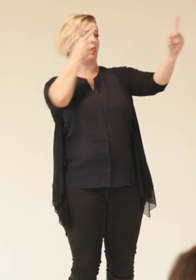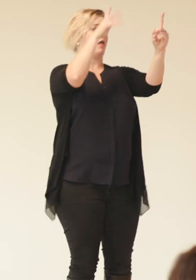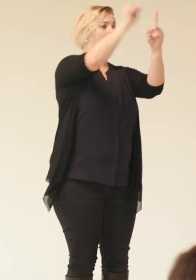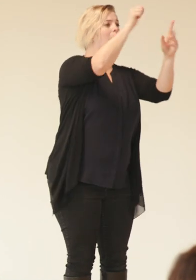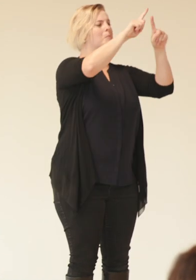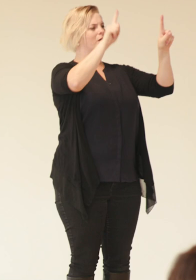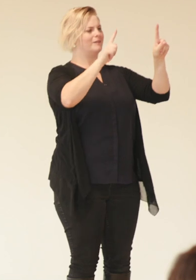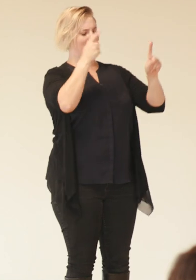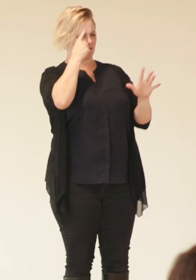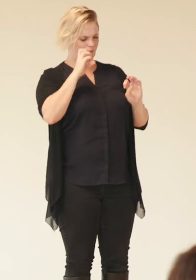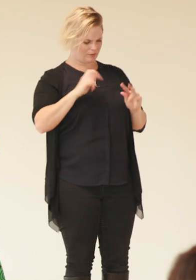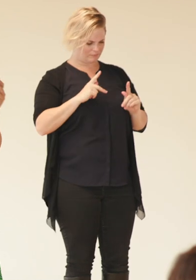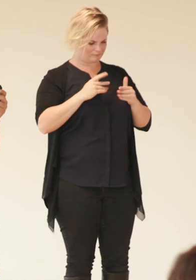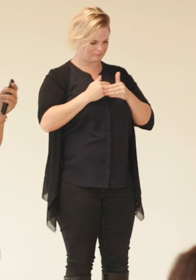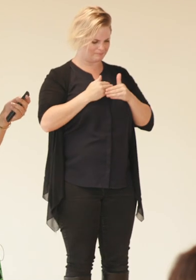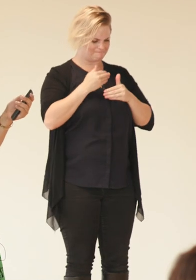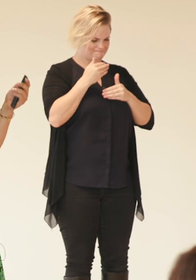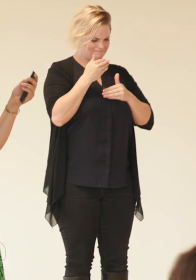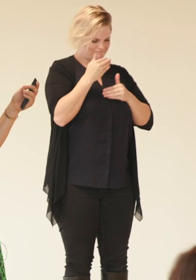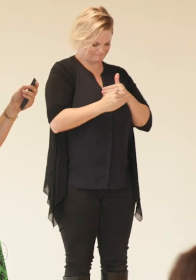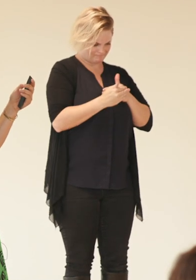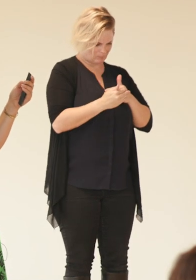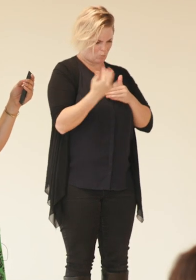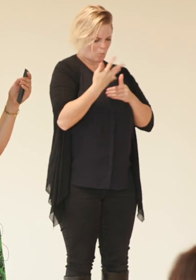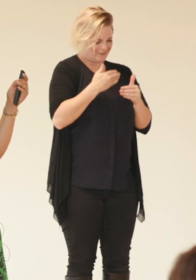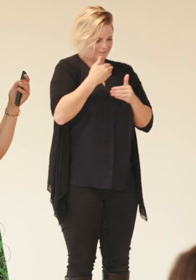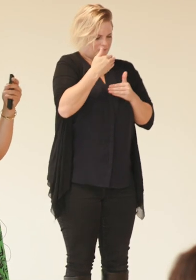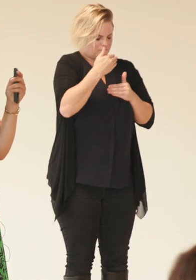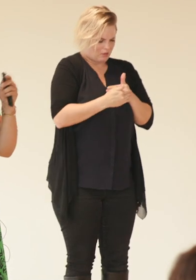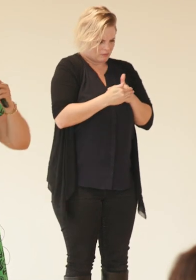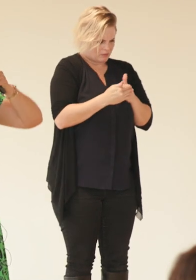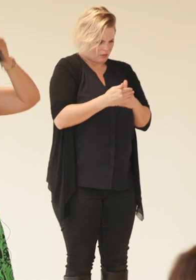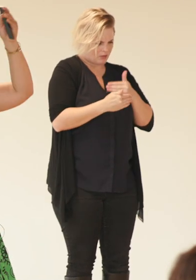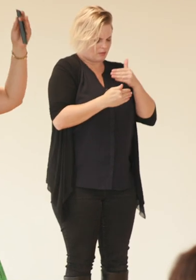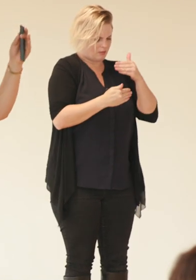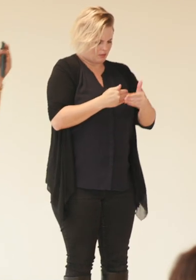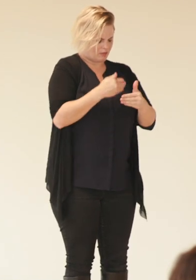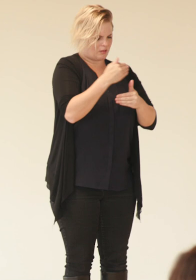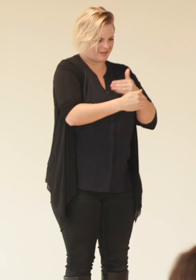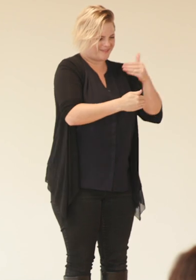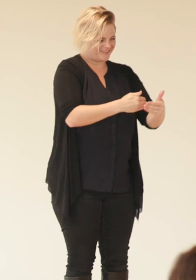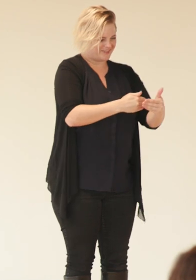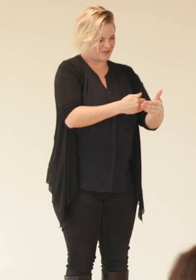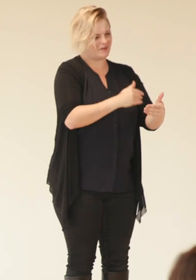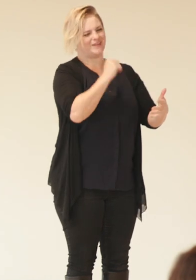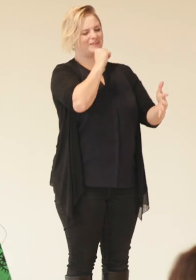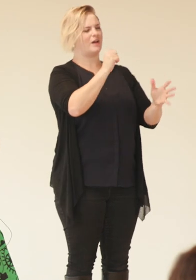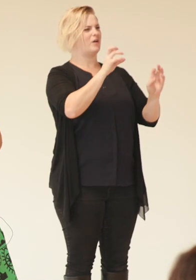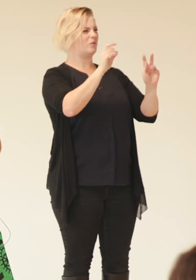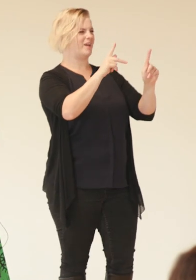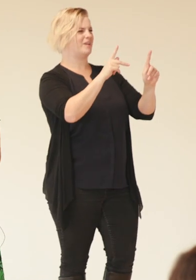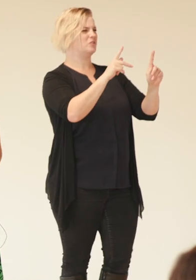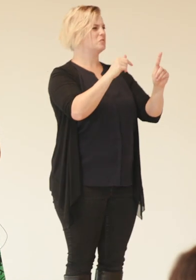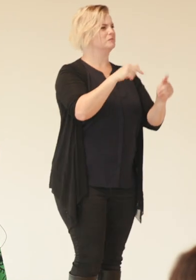And asking this question instead of being, you know, and you know this, right? Like, it's not about the full thing. It's about like, what steps can I